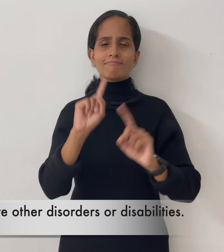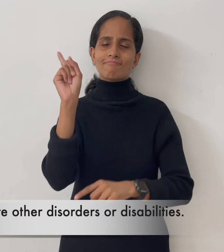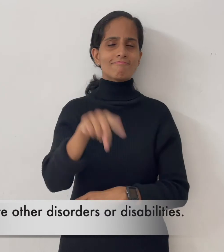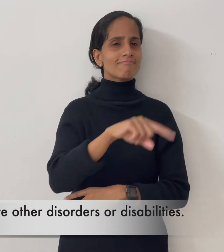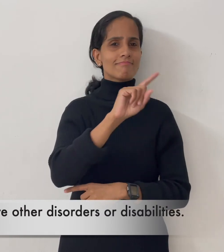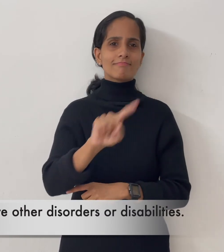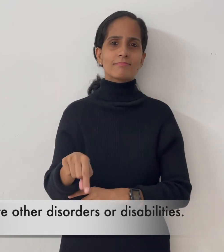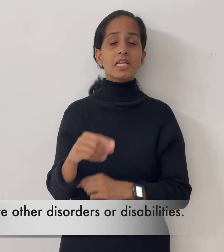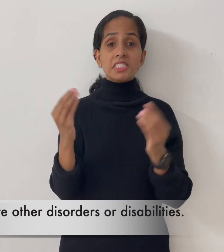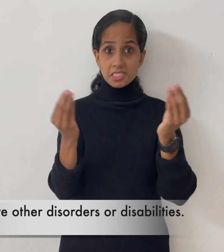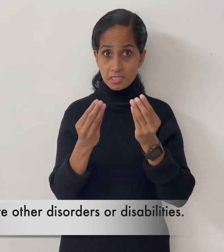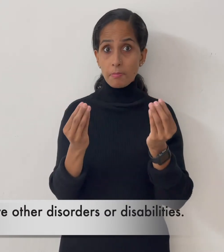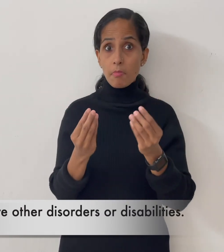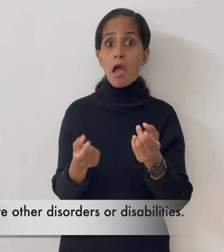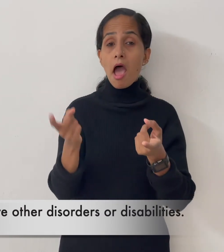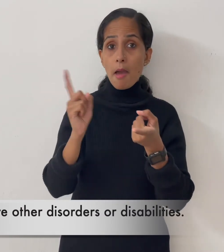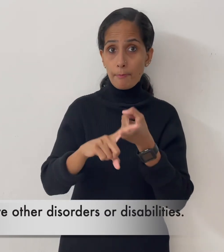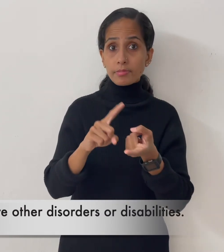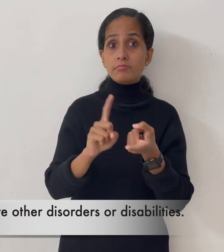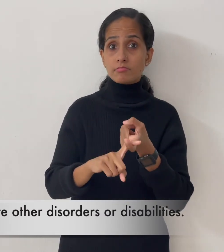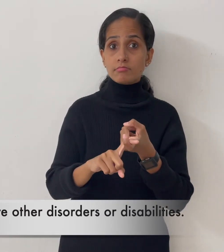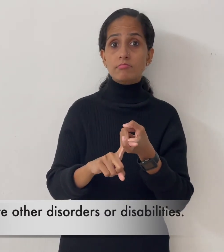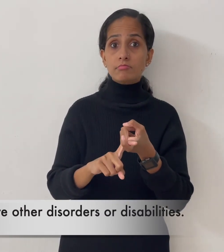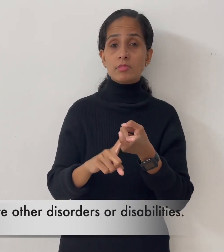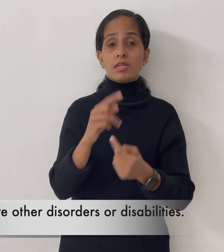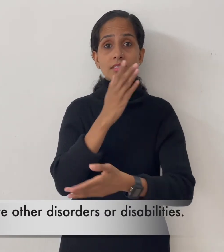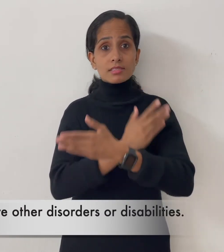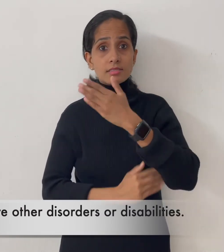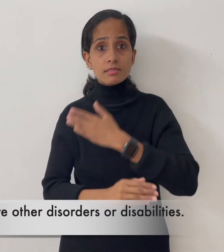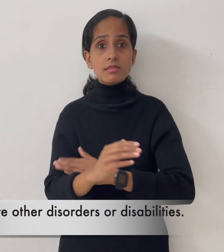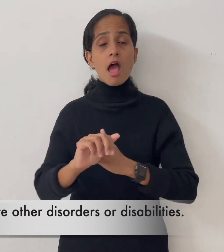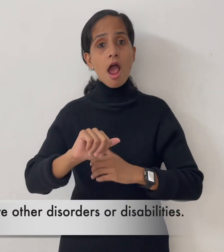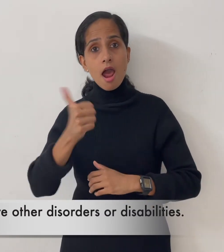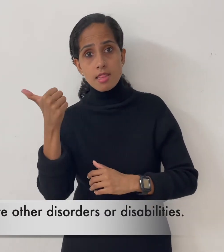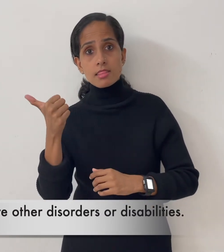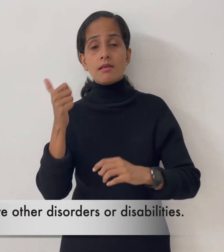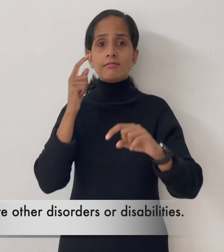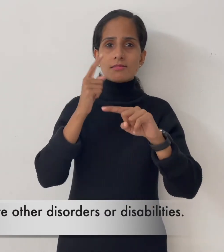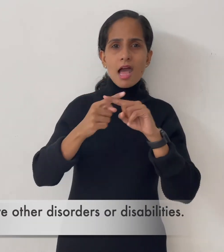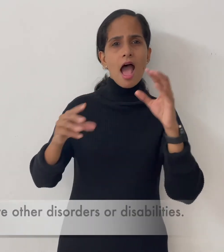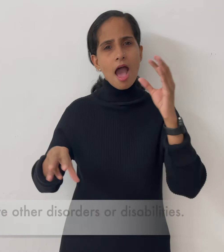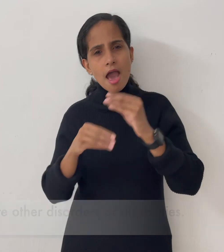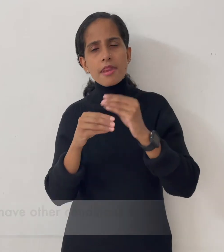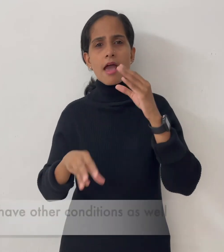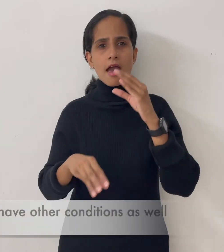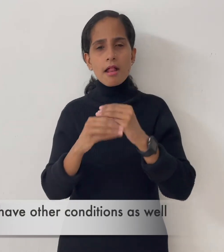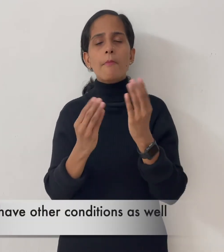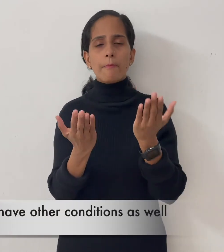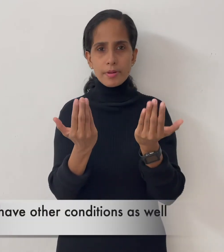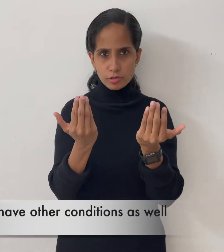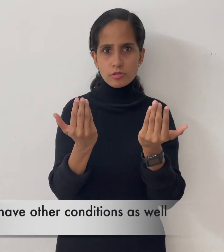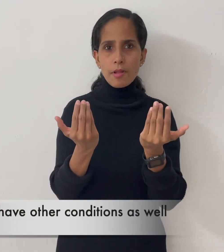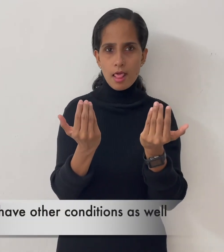other disorders or disabilities. That's not true. They may have other conditions as